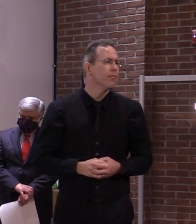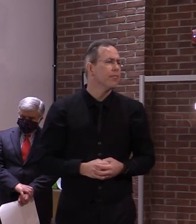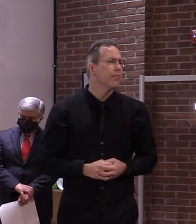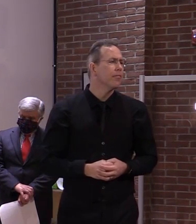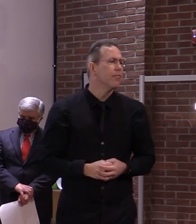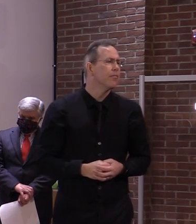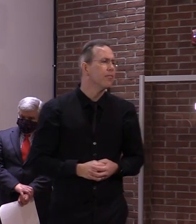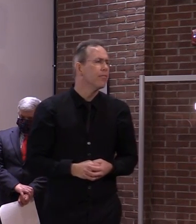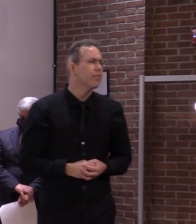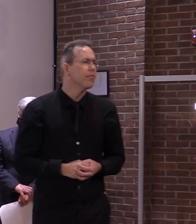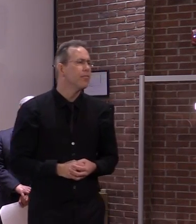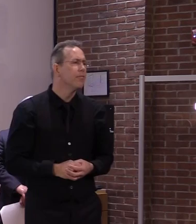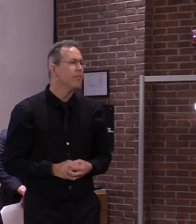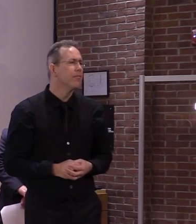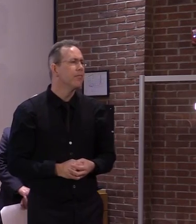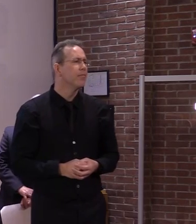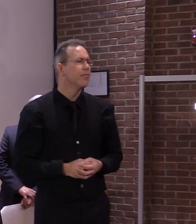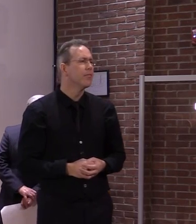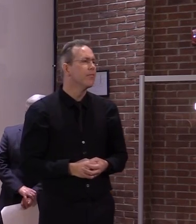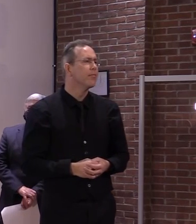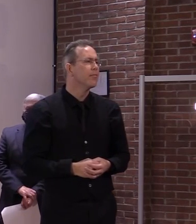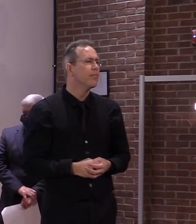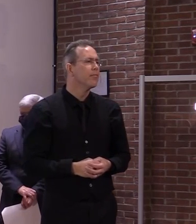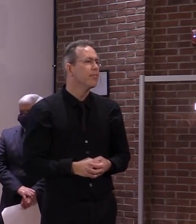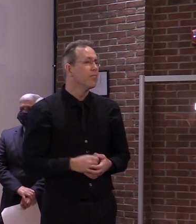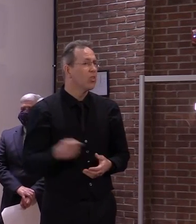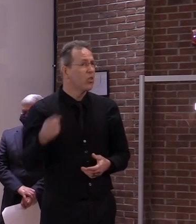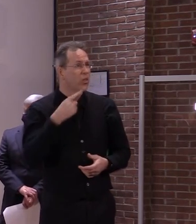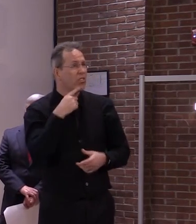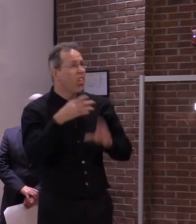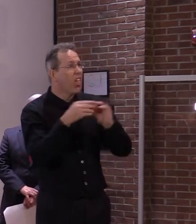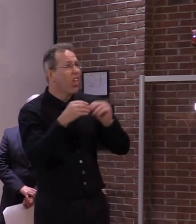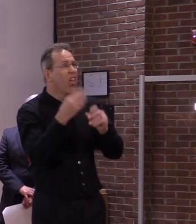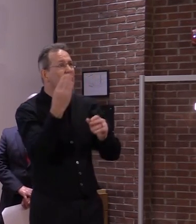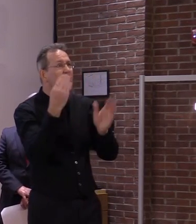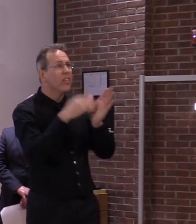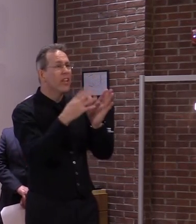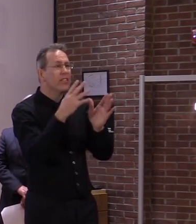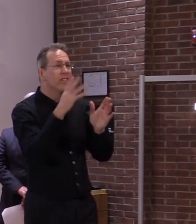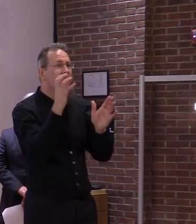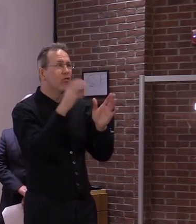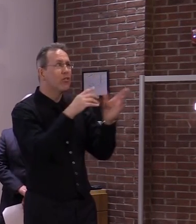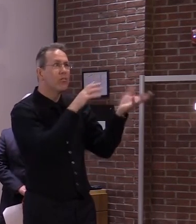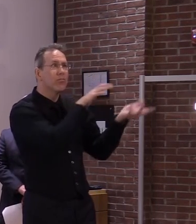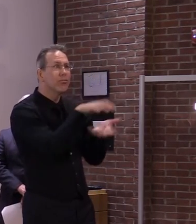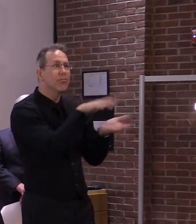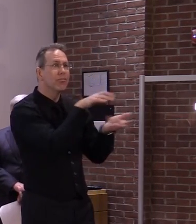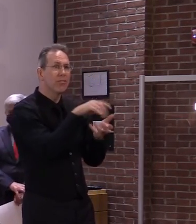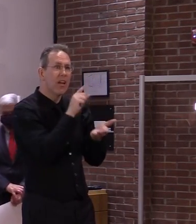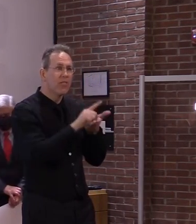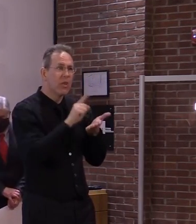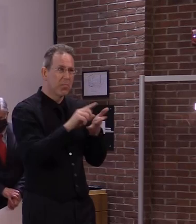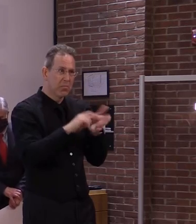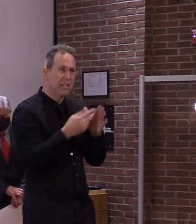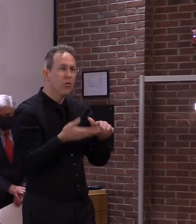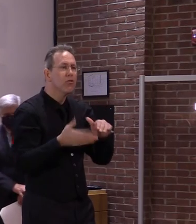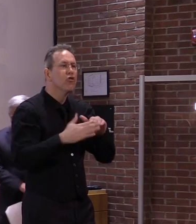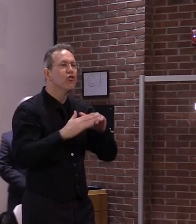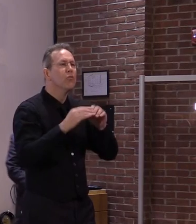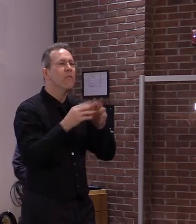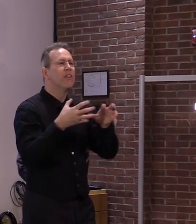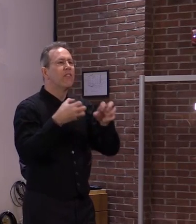only going to take a little under 3 weeks to get through their first doses. Yeah, that's our hope. Yes.